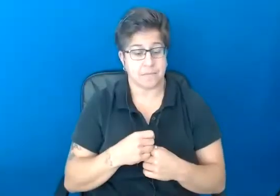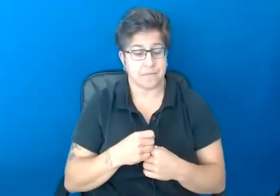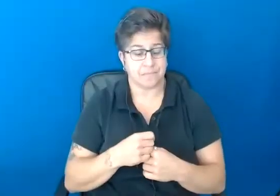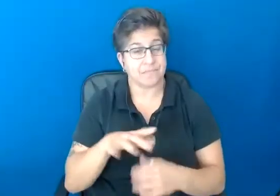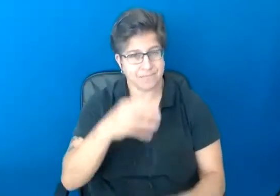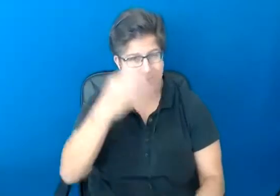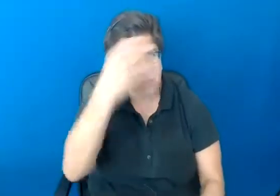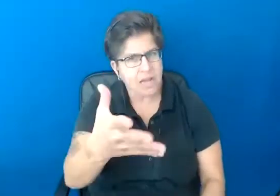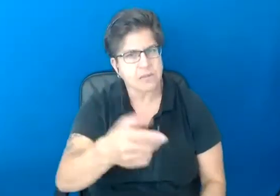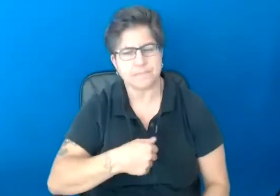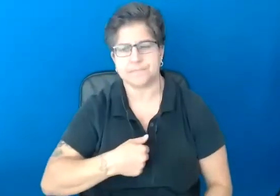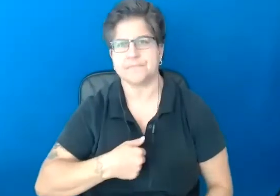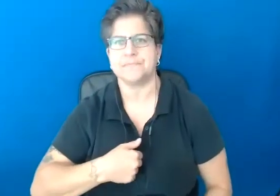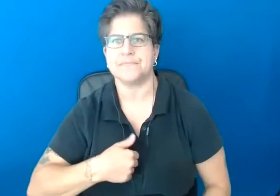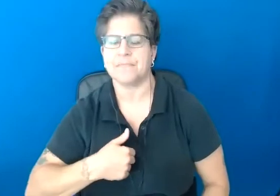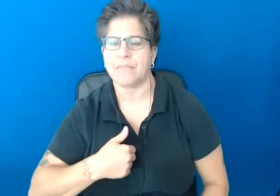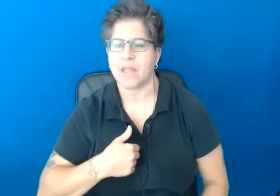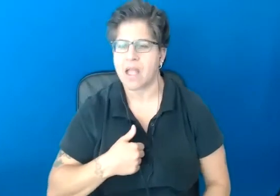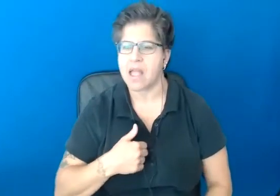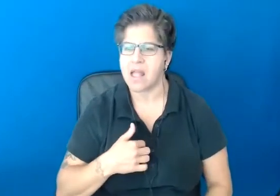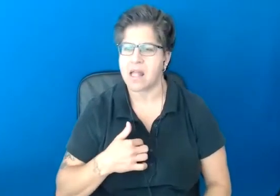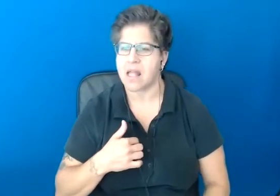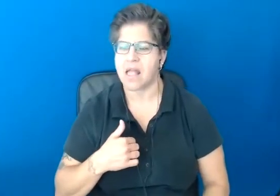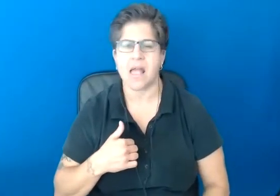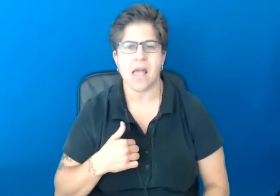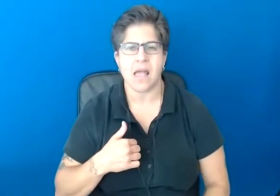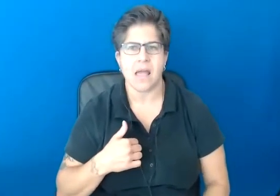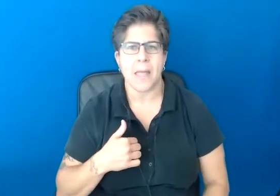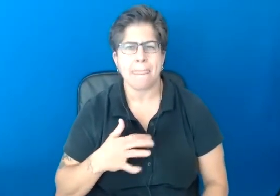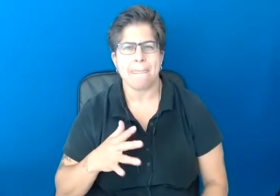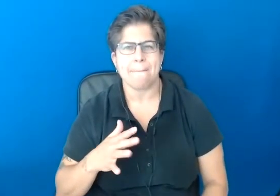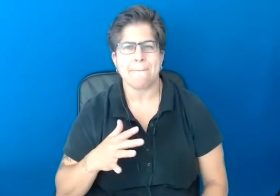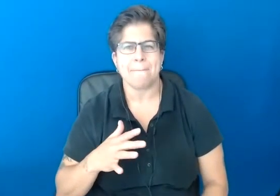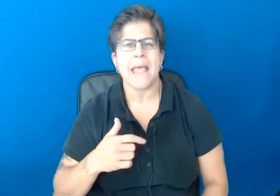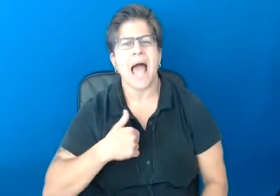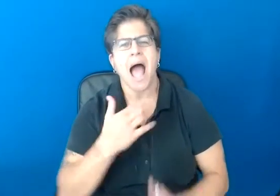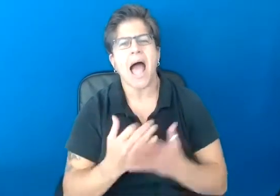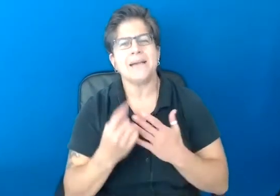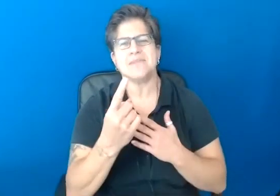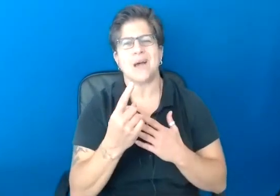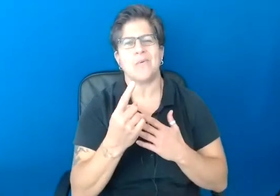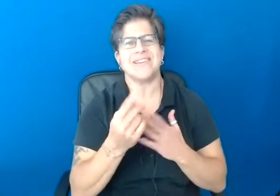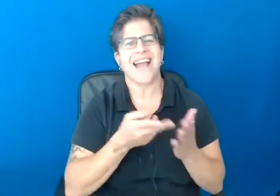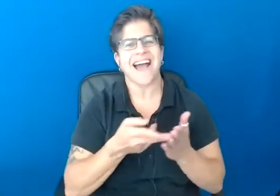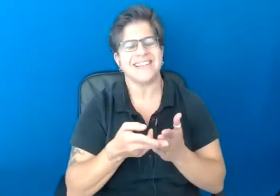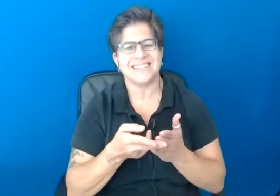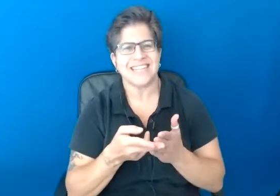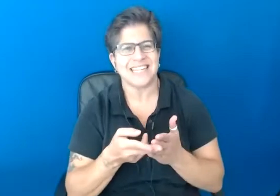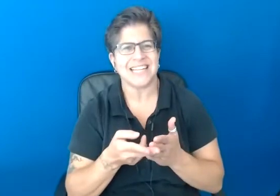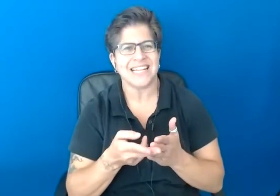who honestly used to be readily defined by somebody else, readily defined by someone else.